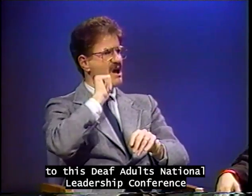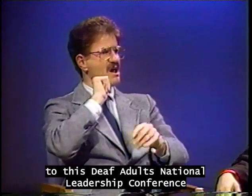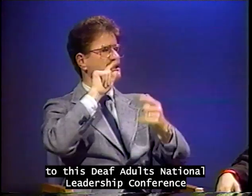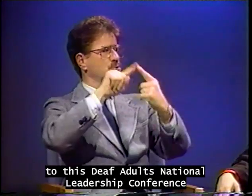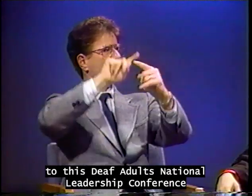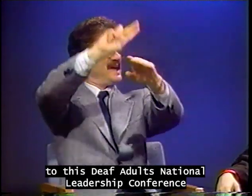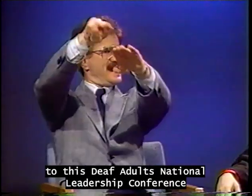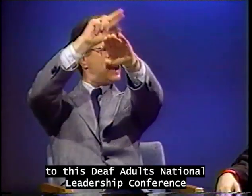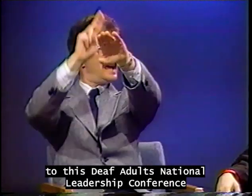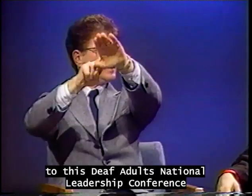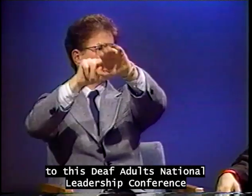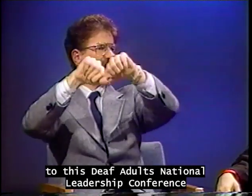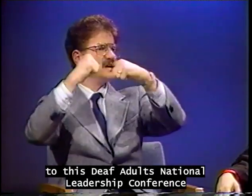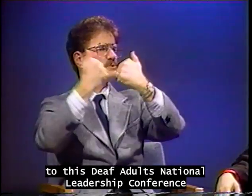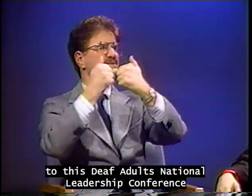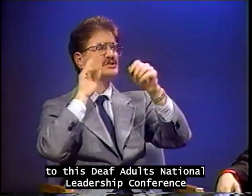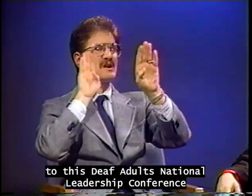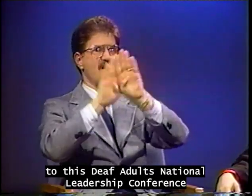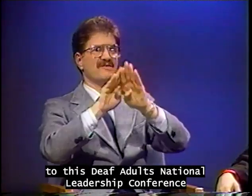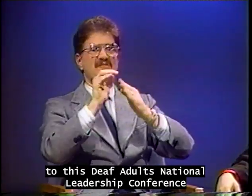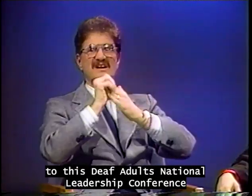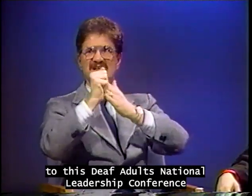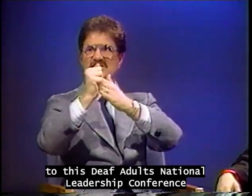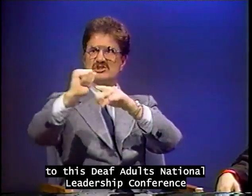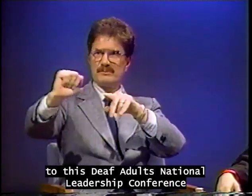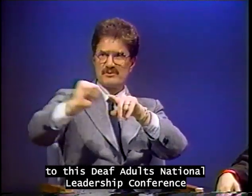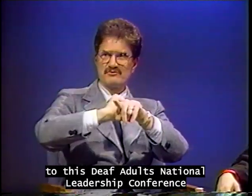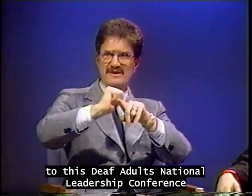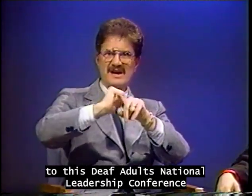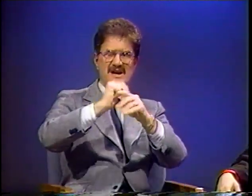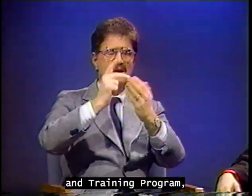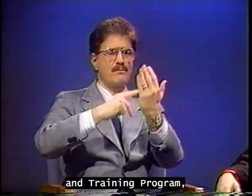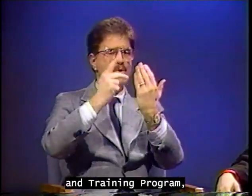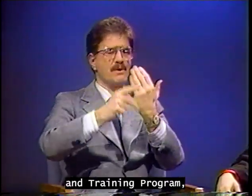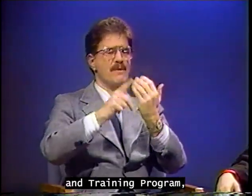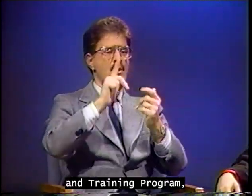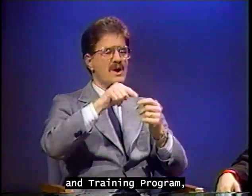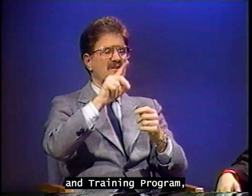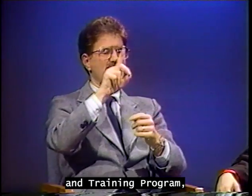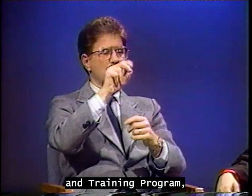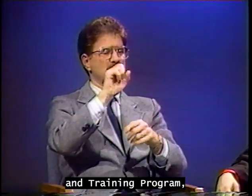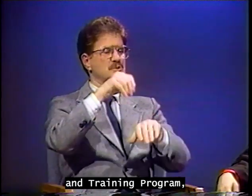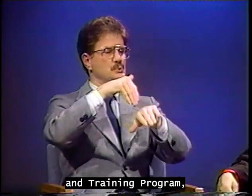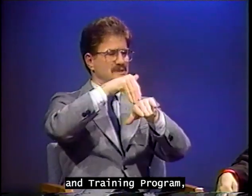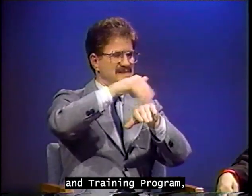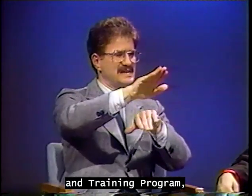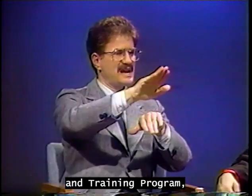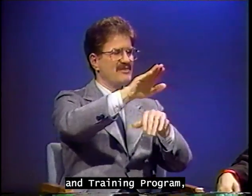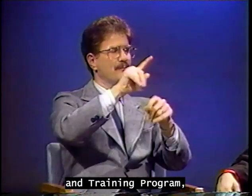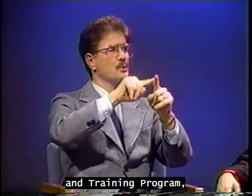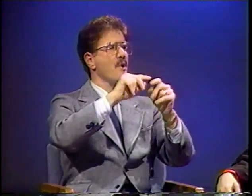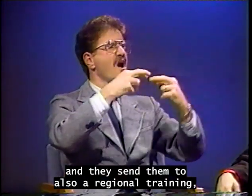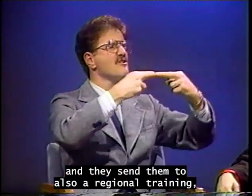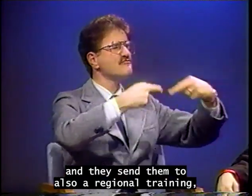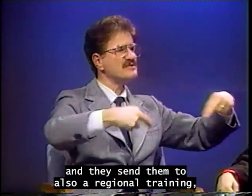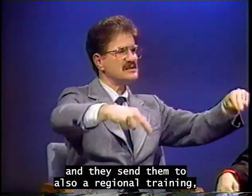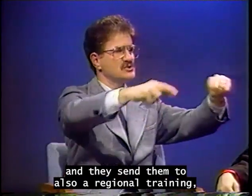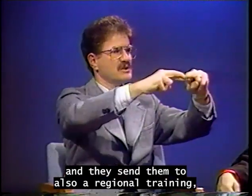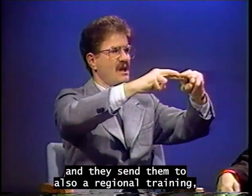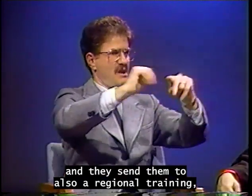to this Deaf Adults National Leadership Conference and Training Program. And they send